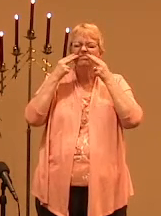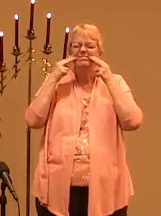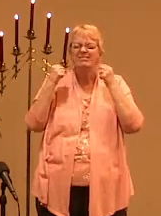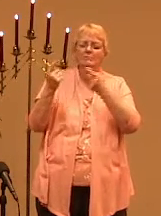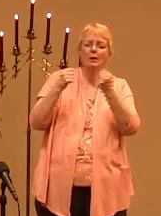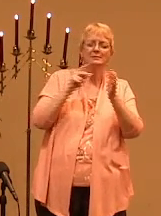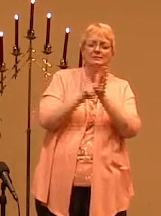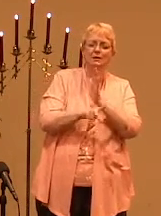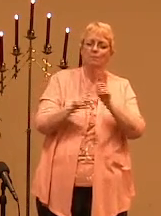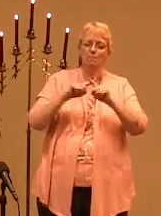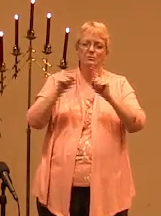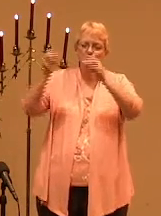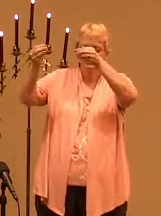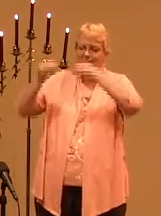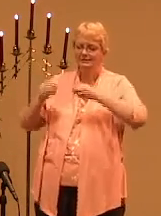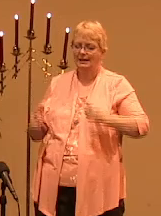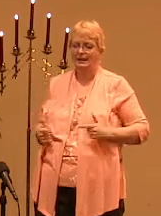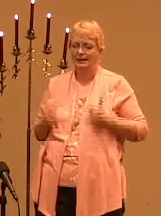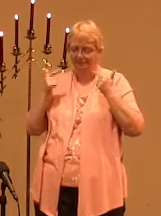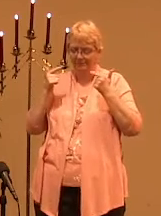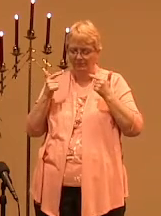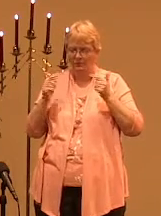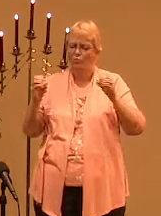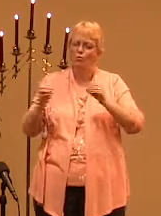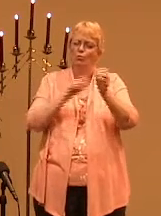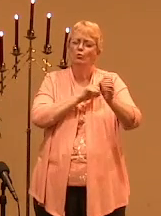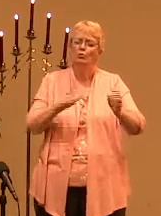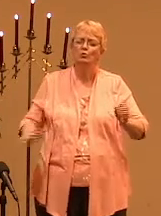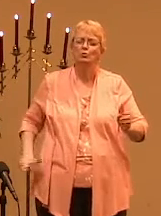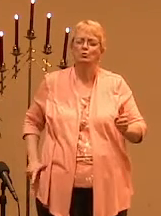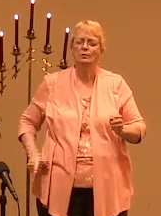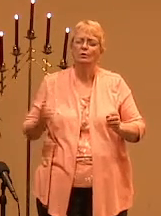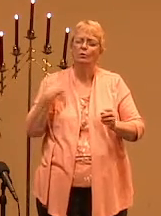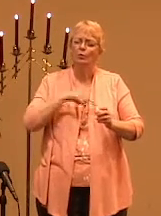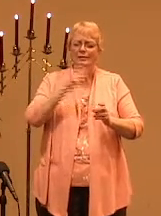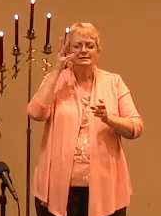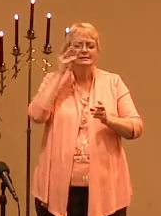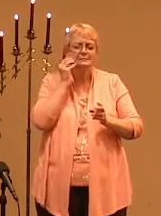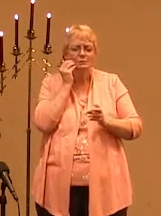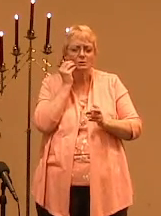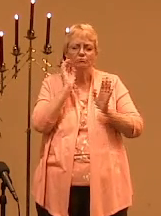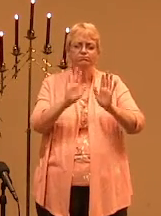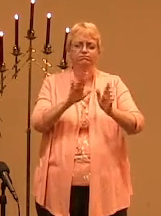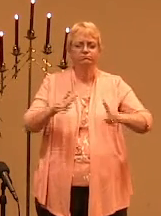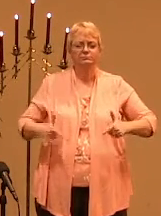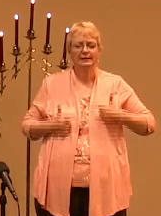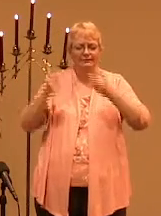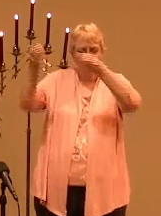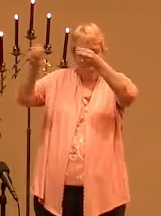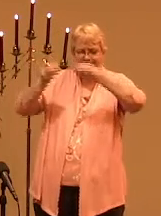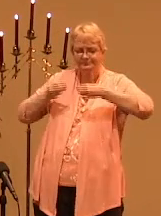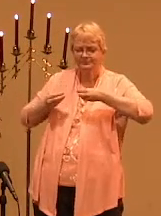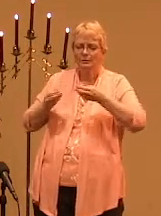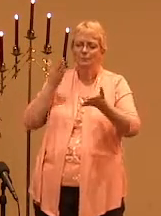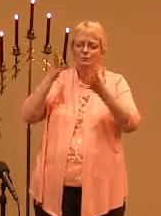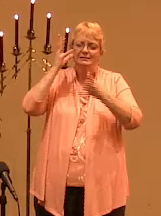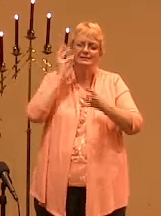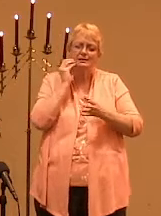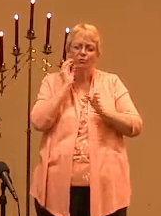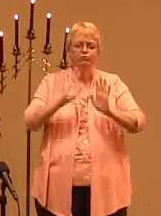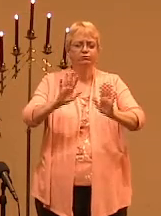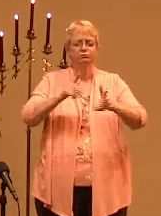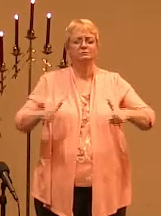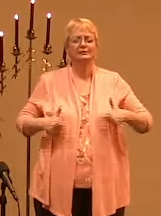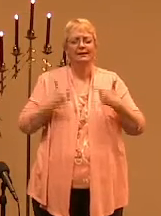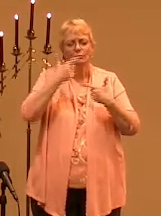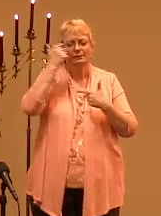life and give it to us abundantly. Oh, Lord God, may we experience the abundant life that you offer. May we experience that abundant life